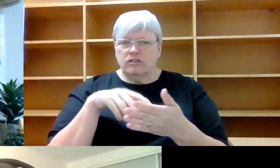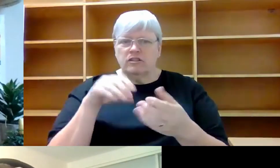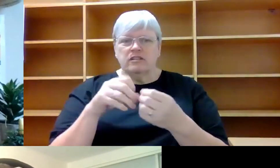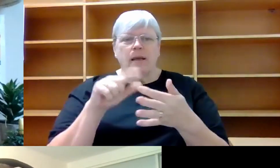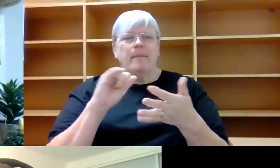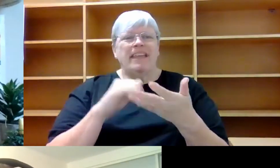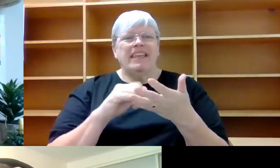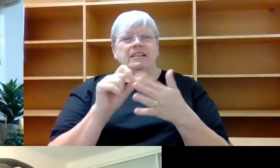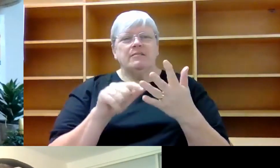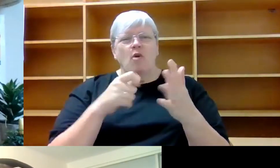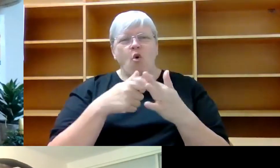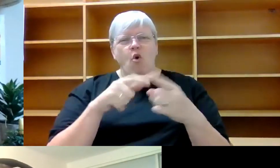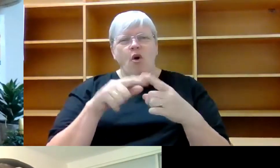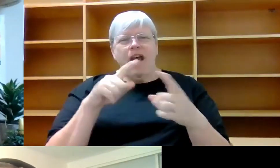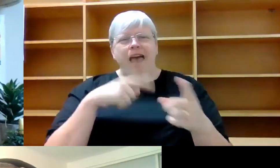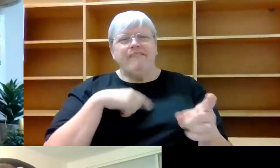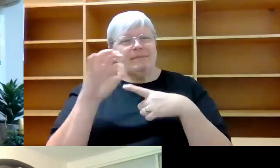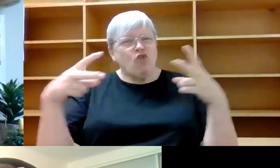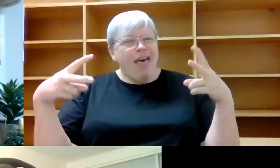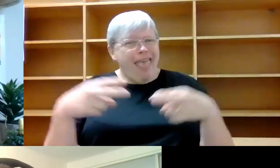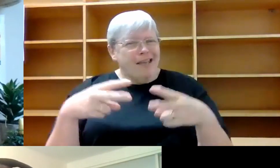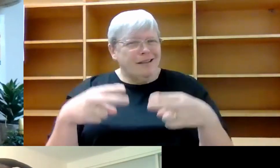like a special edit to make it kind of